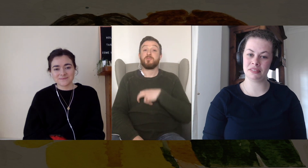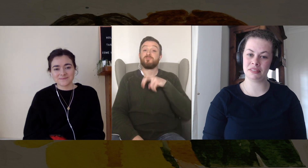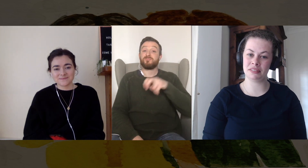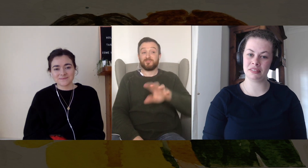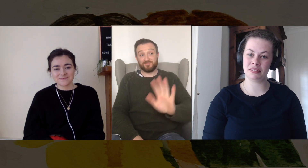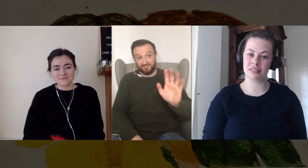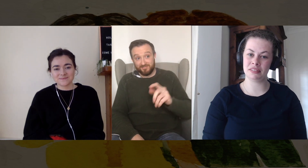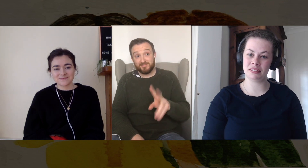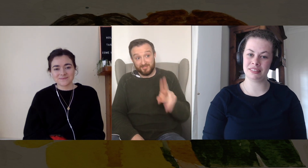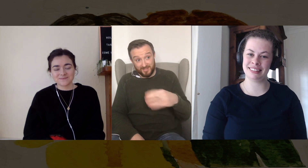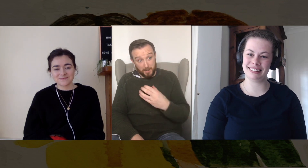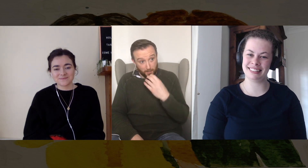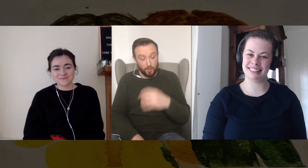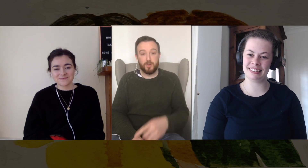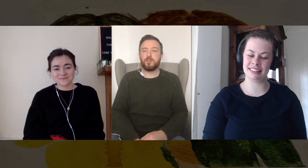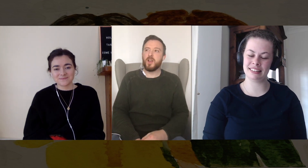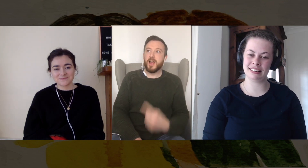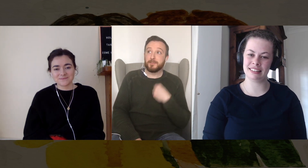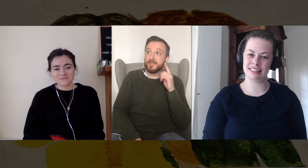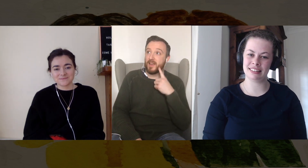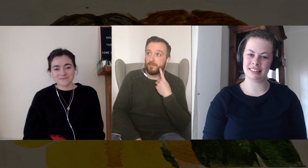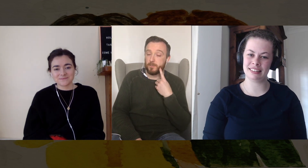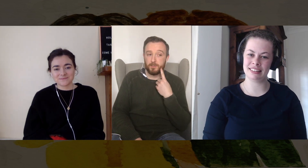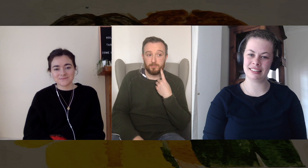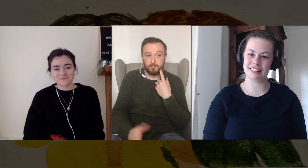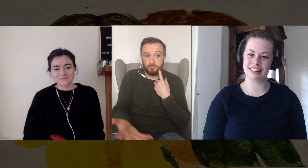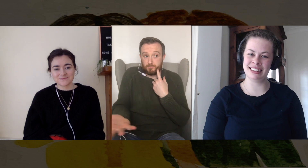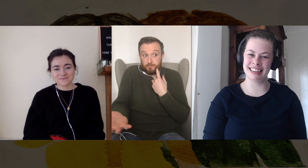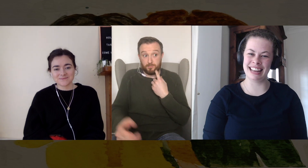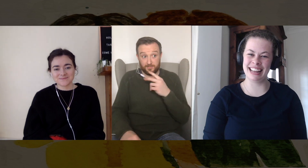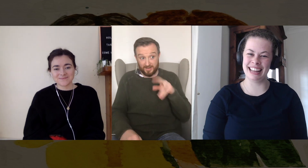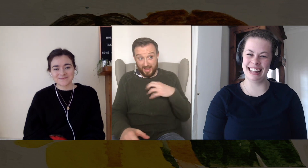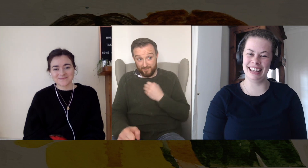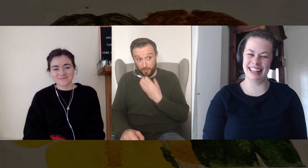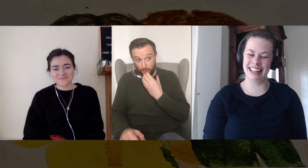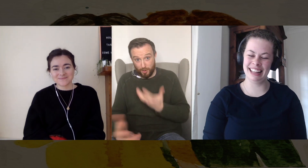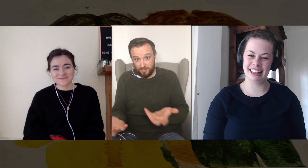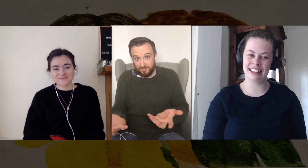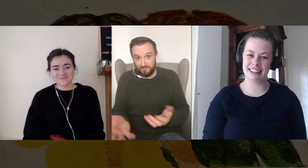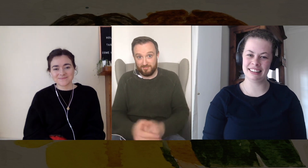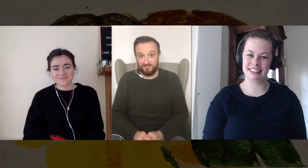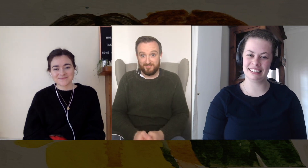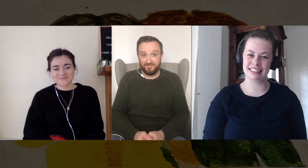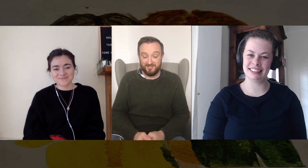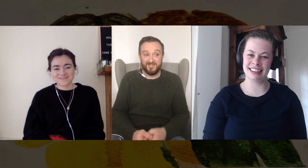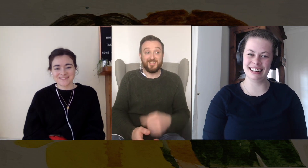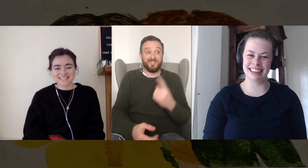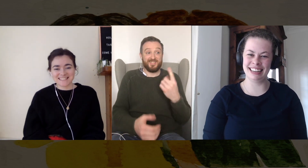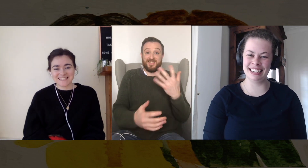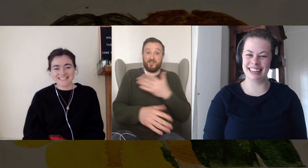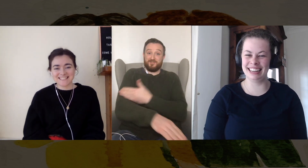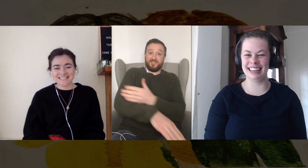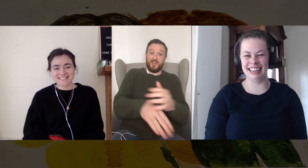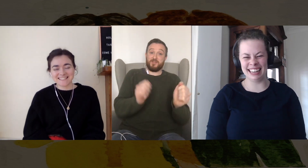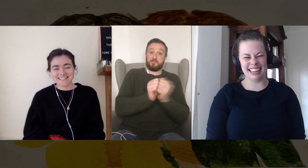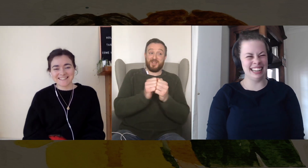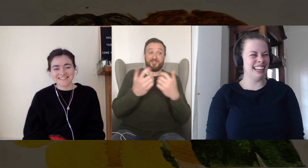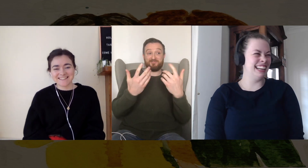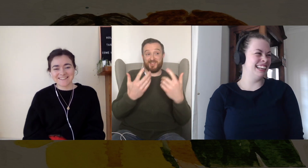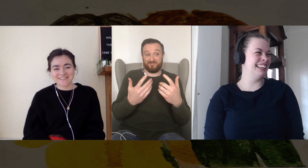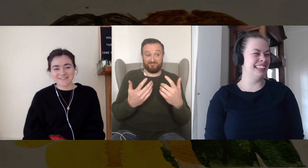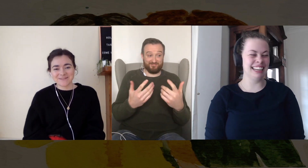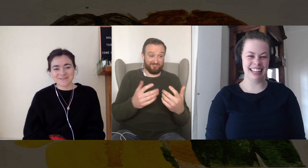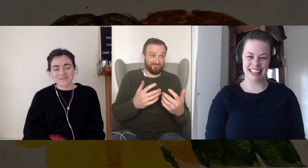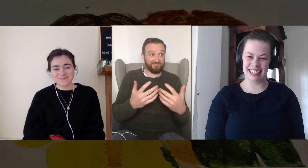was cooking, making burgers, and I had walked over and said, "Give us a burger." And Nolene turned around and said, I'm deaf. Yeah. And I